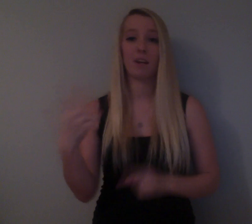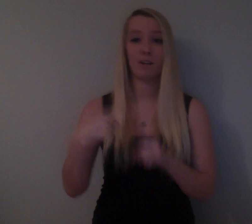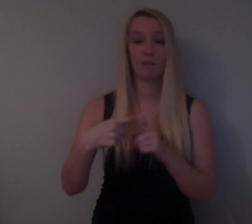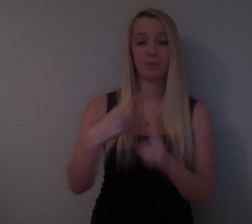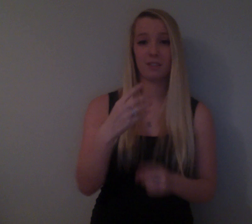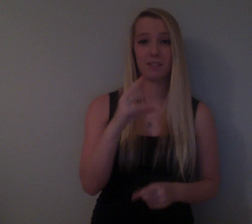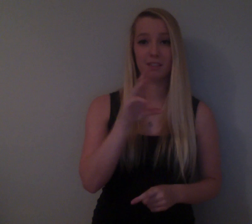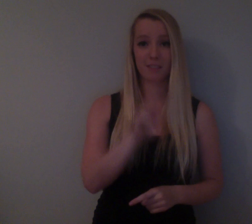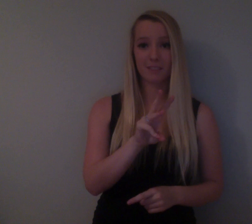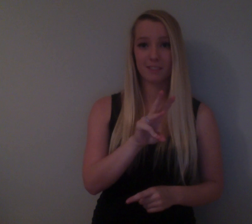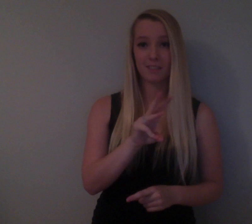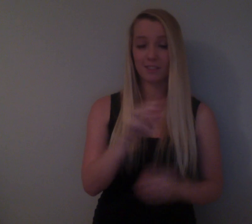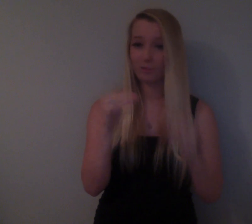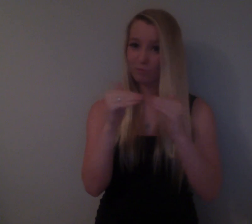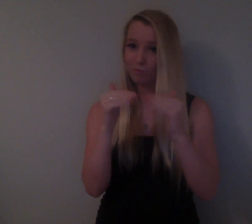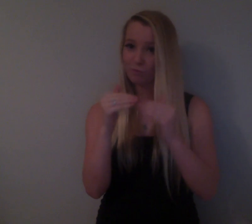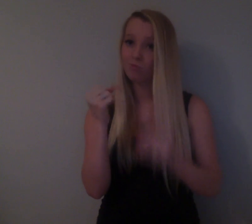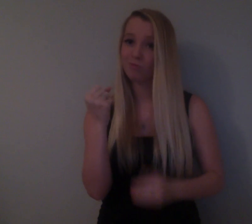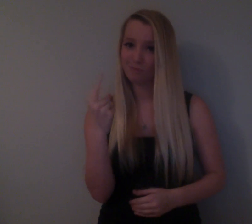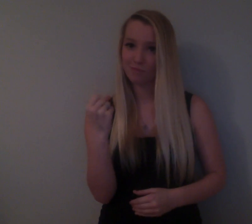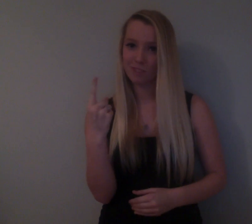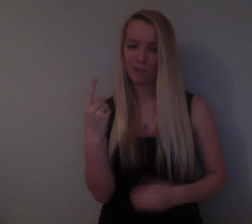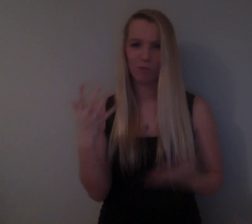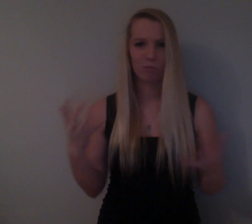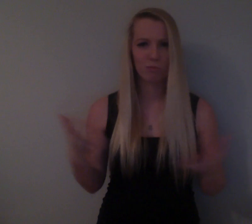Now I'm going to ask you a question. What is 6 plus 5?